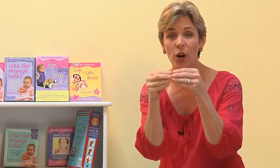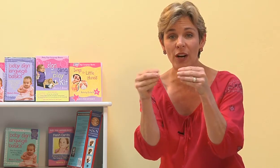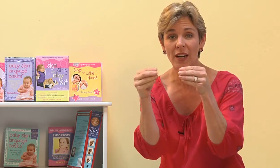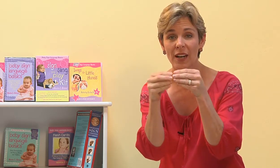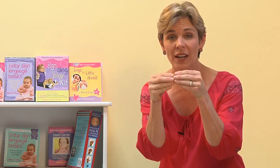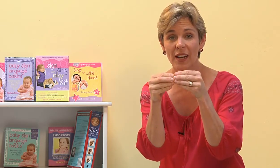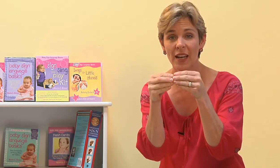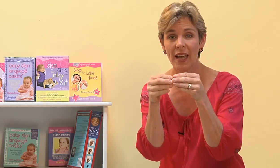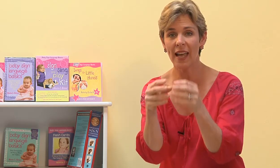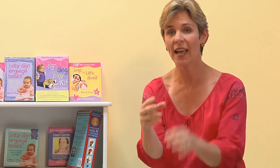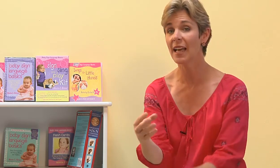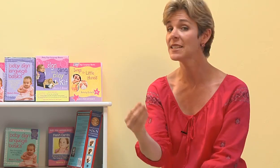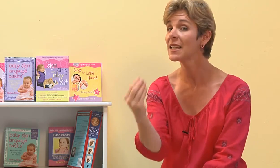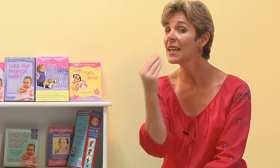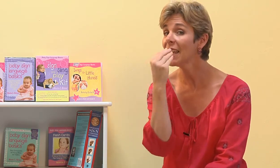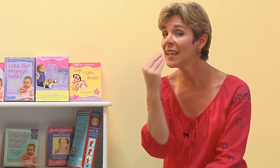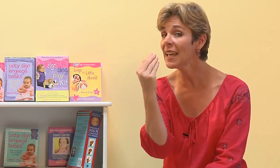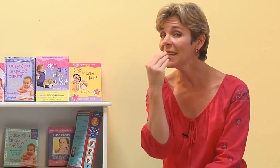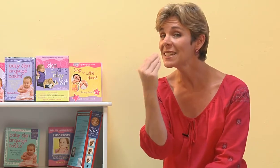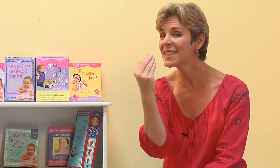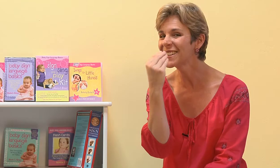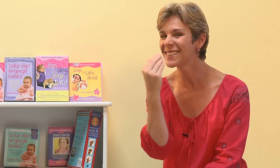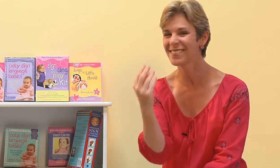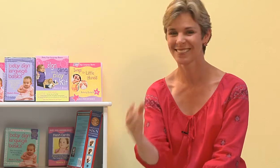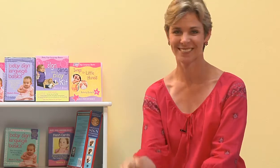more, and eat.